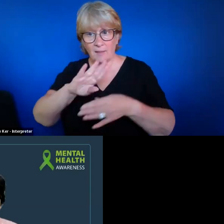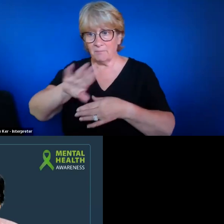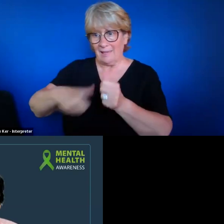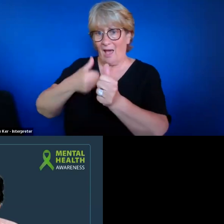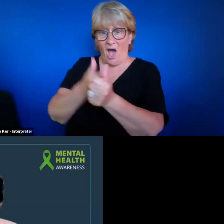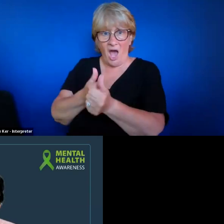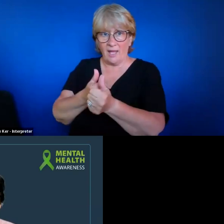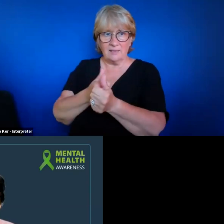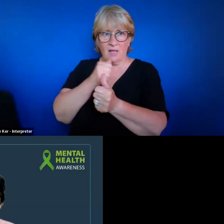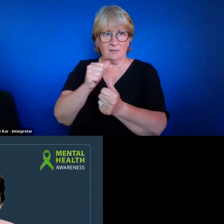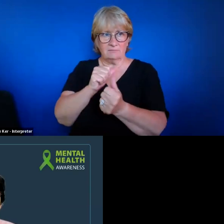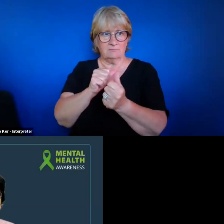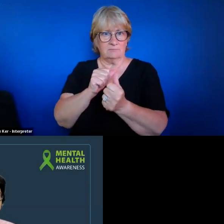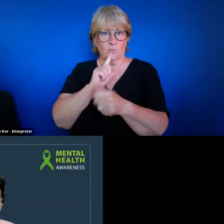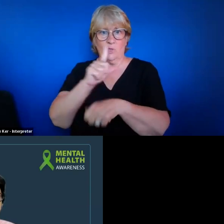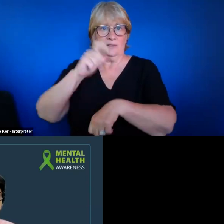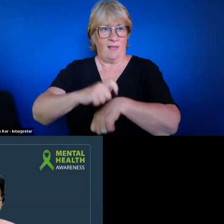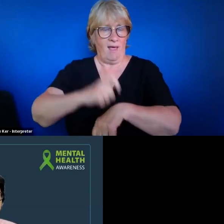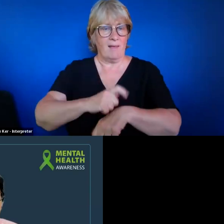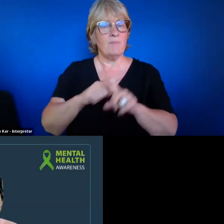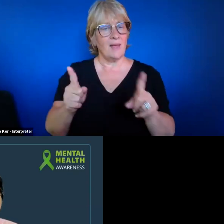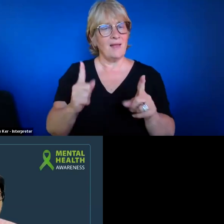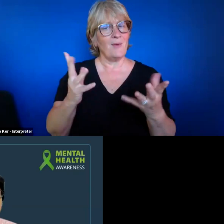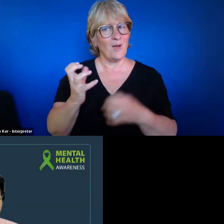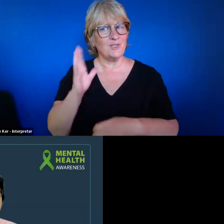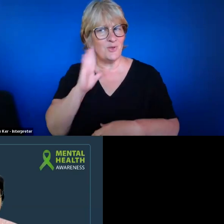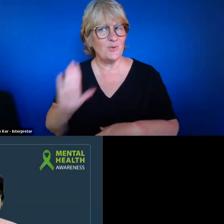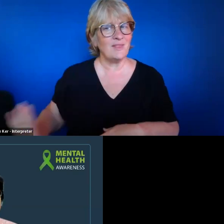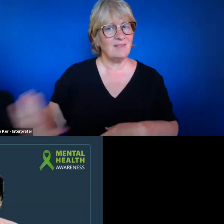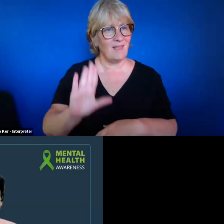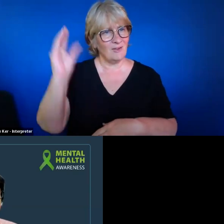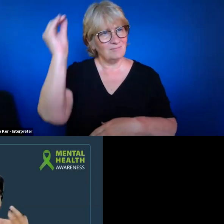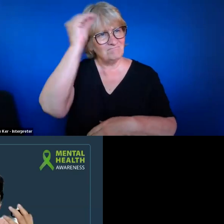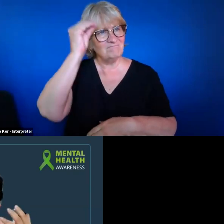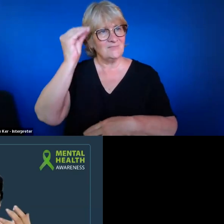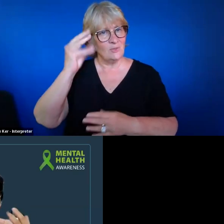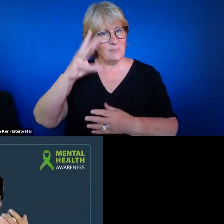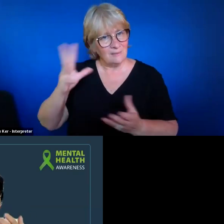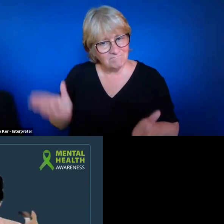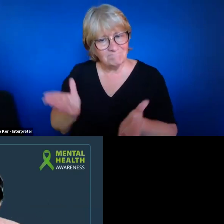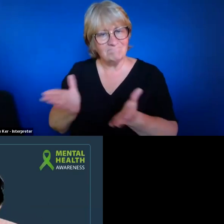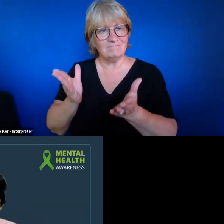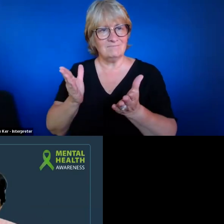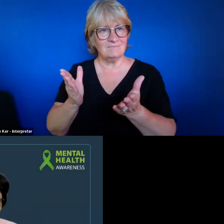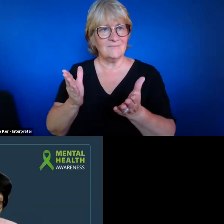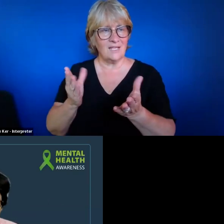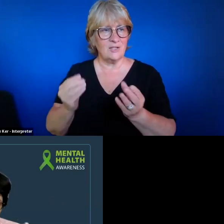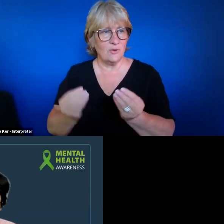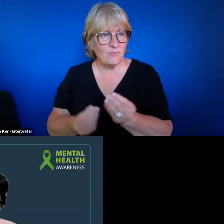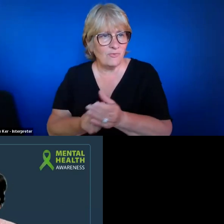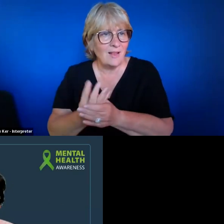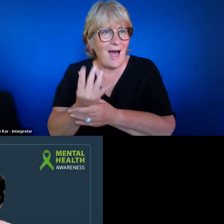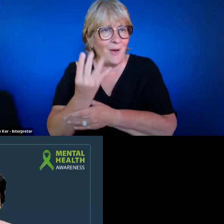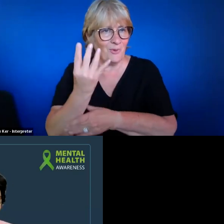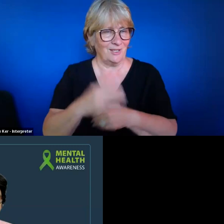that's fine. I just want to know that those voices, those branches are being nurtured and are flowering. That's